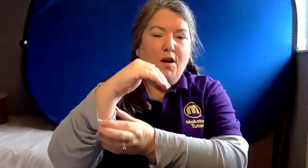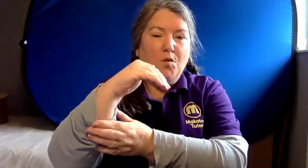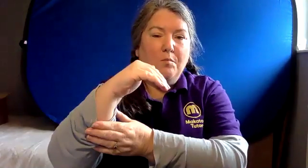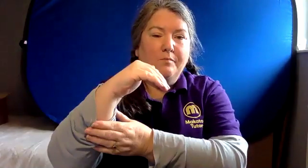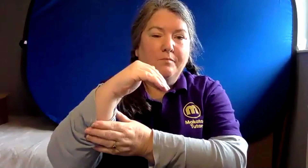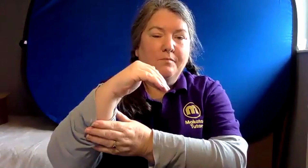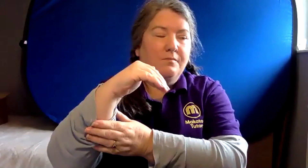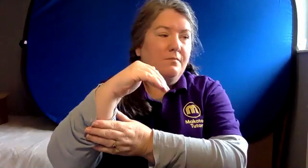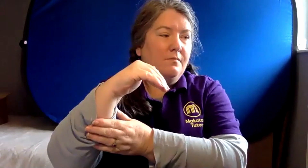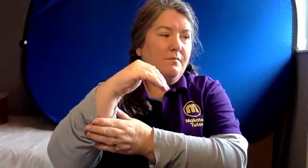Home.